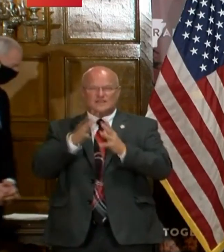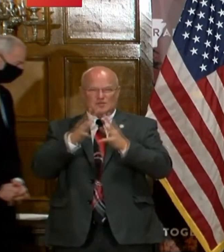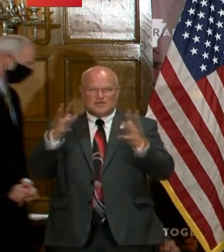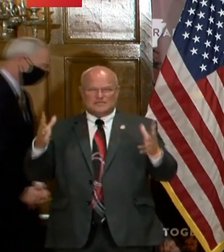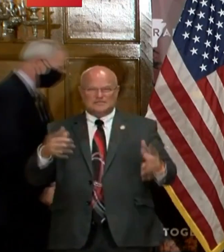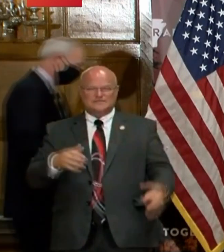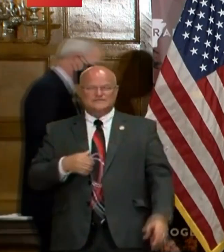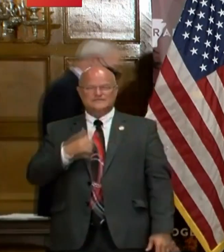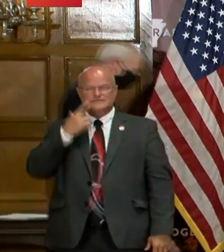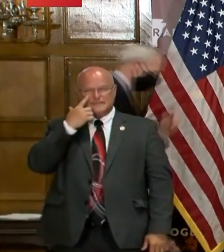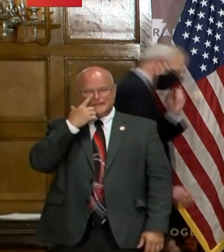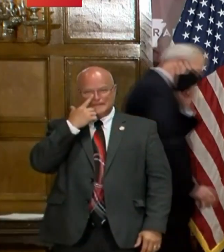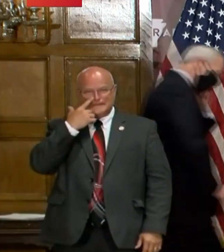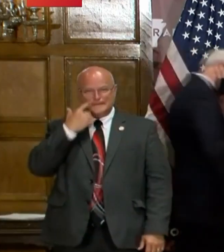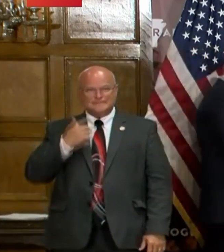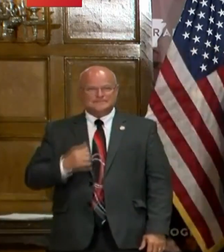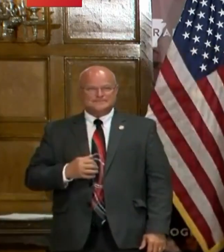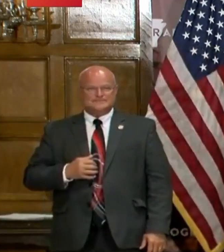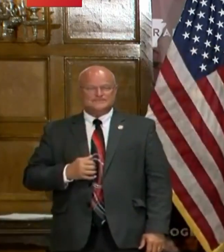much.